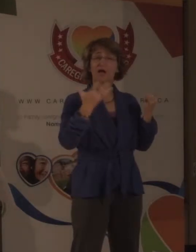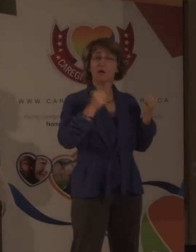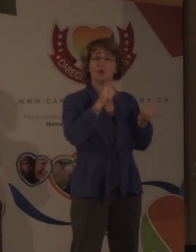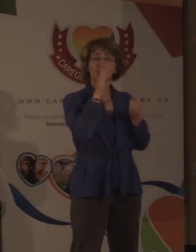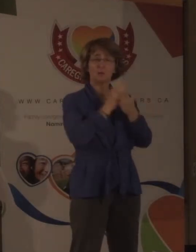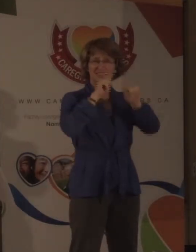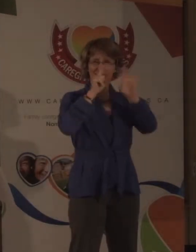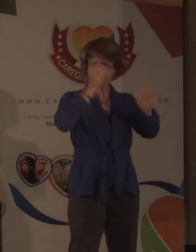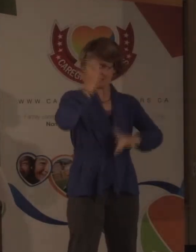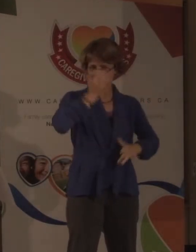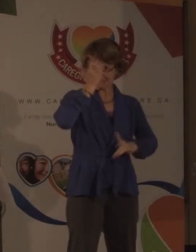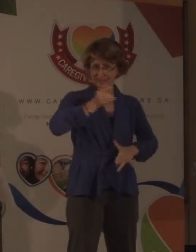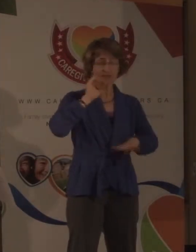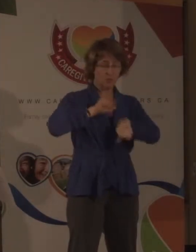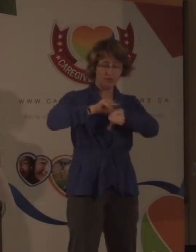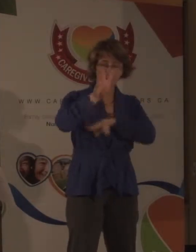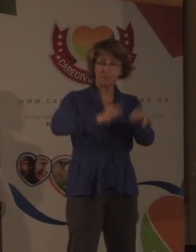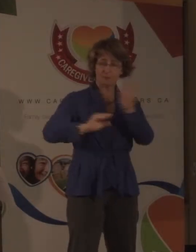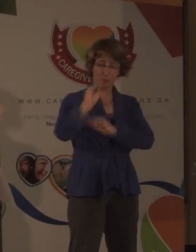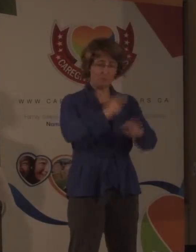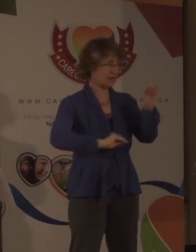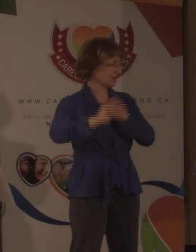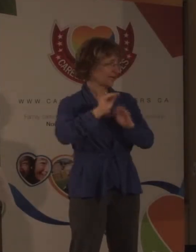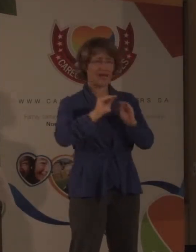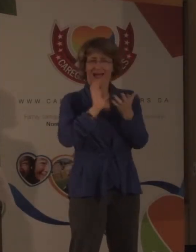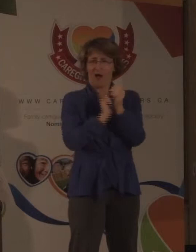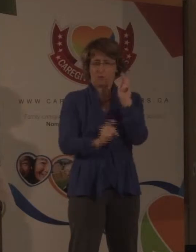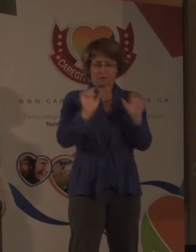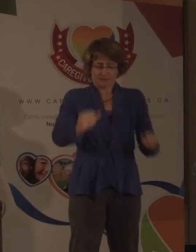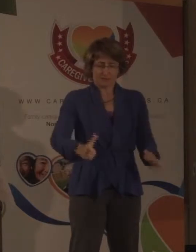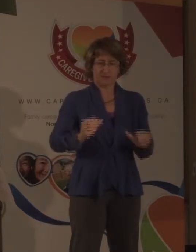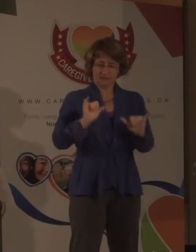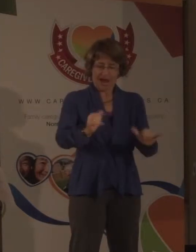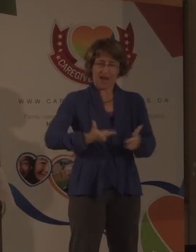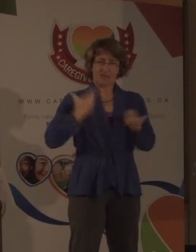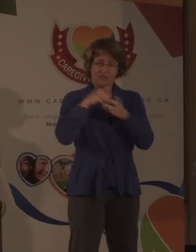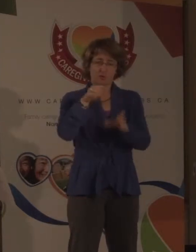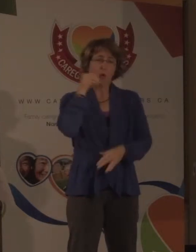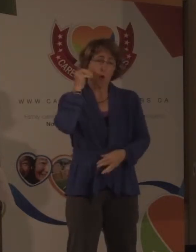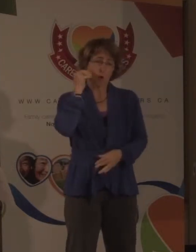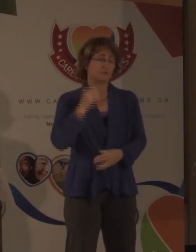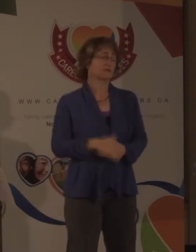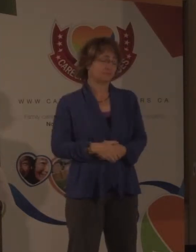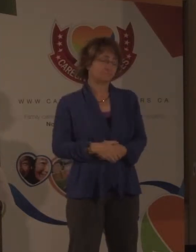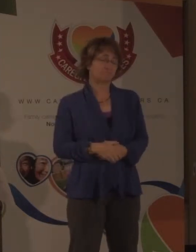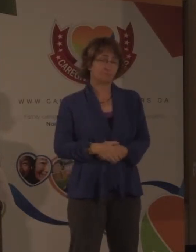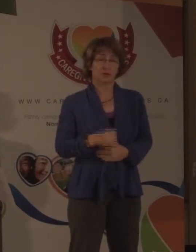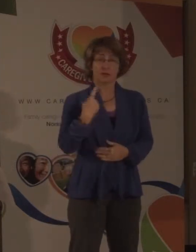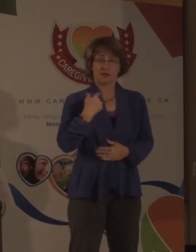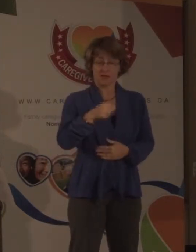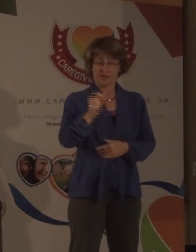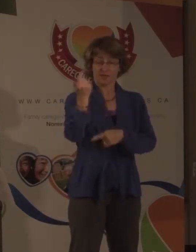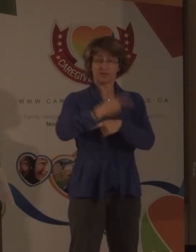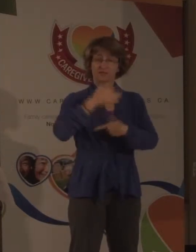the diseases that affect mobility and how we live in our homes. I went to a wonderful conference